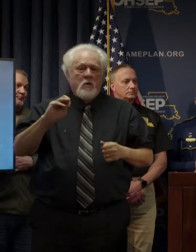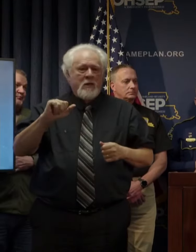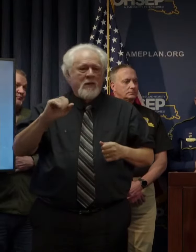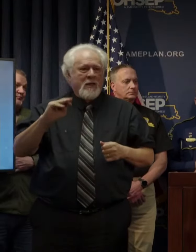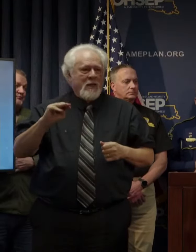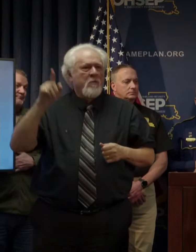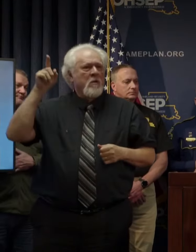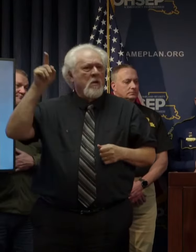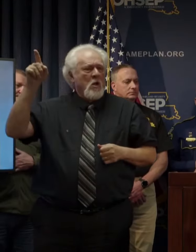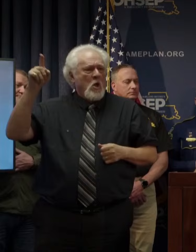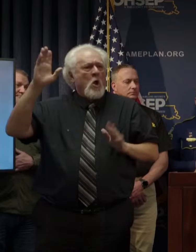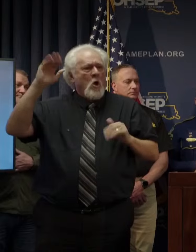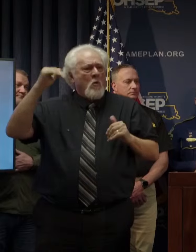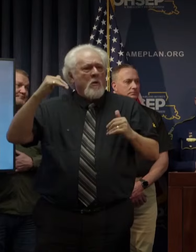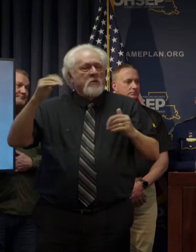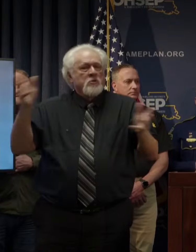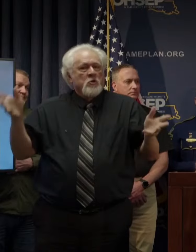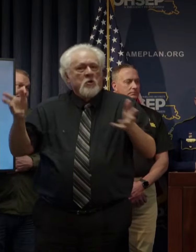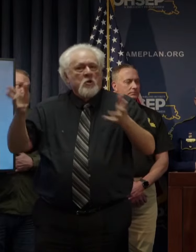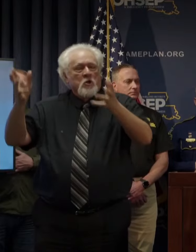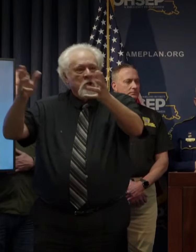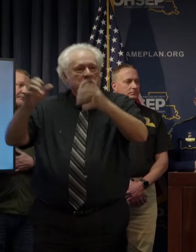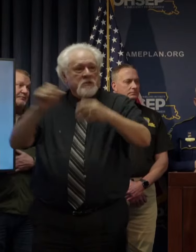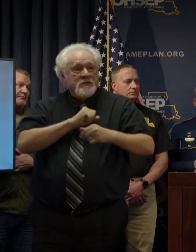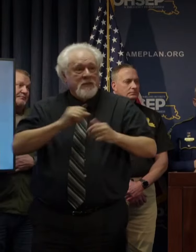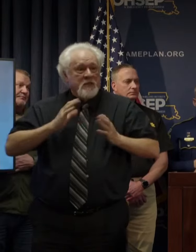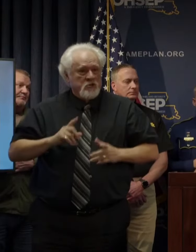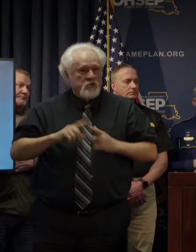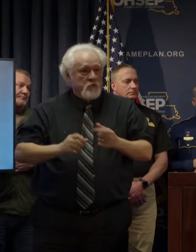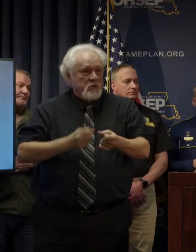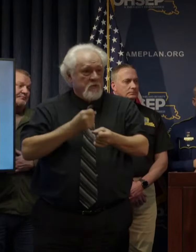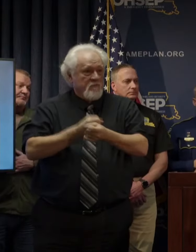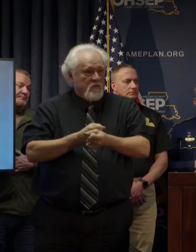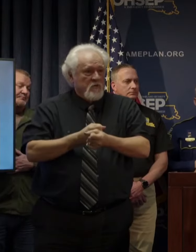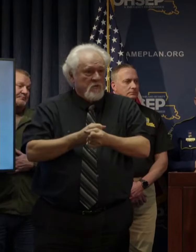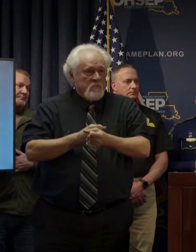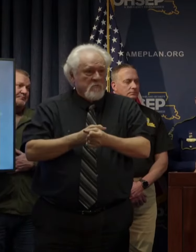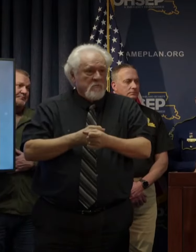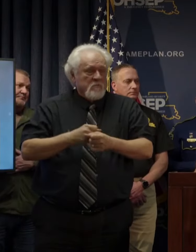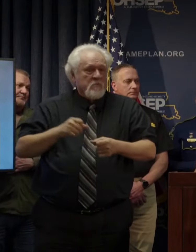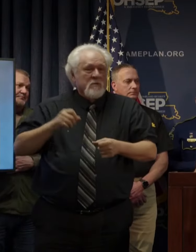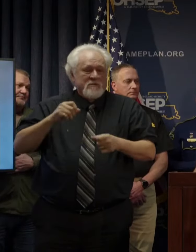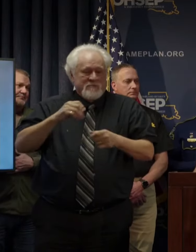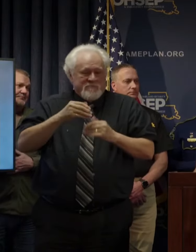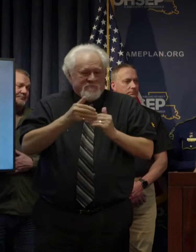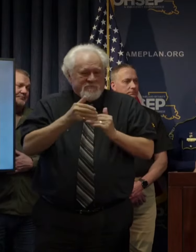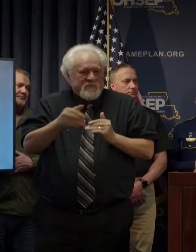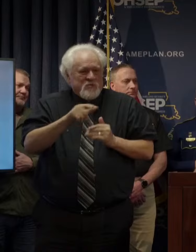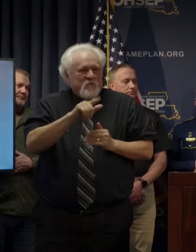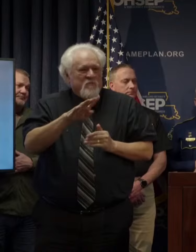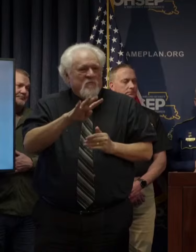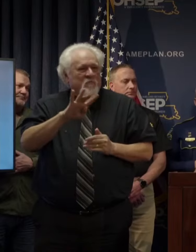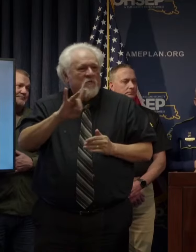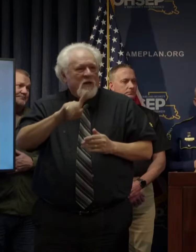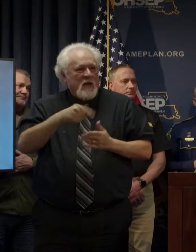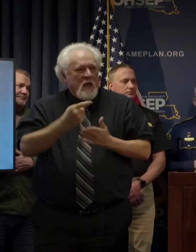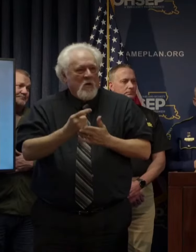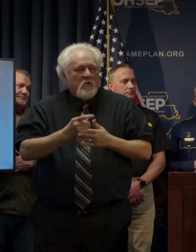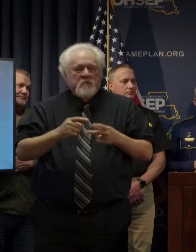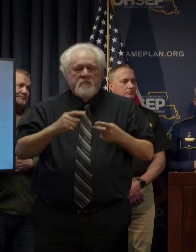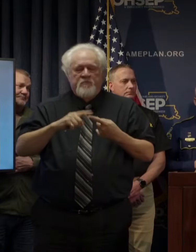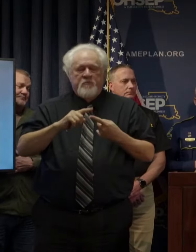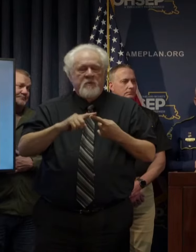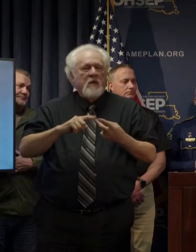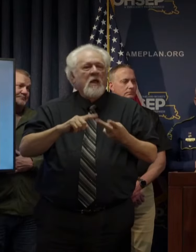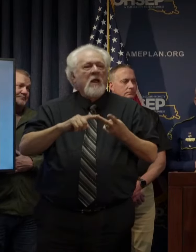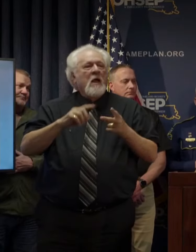and have urged senators to confirm in the next 24 to 48 hours. Met with Kash Patel,